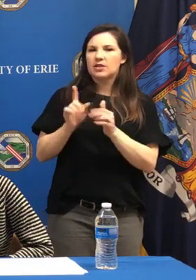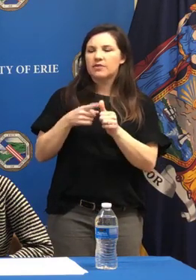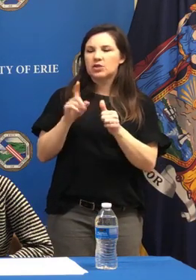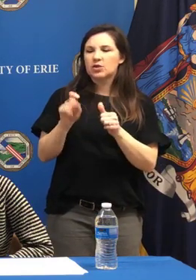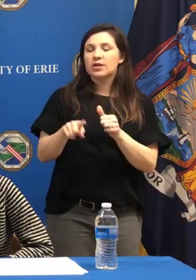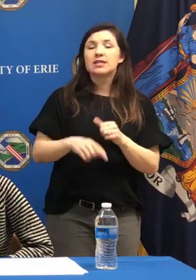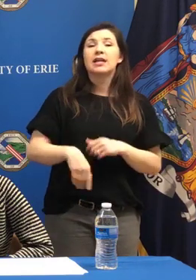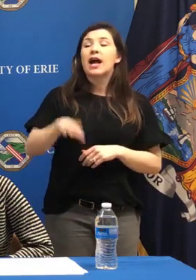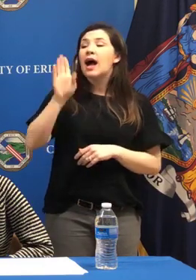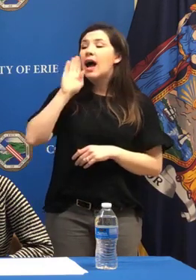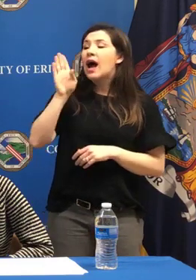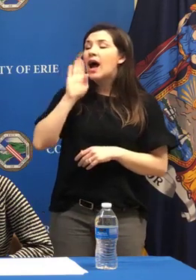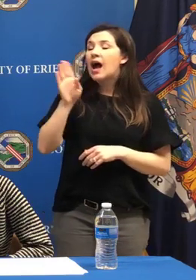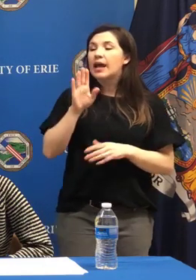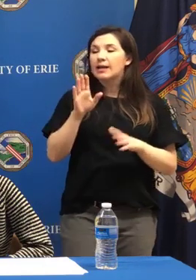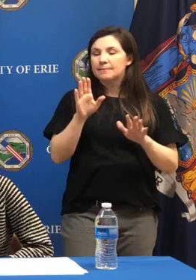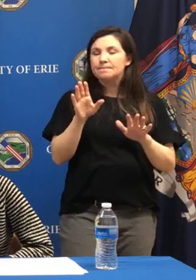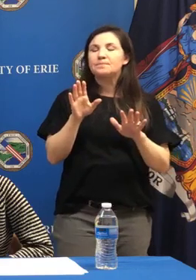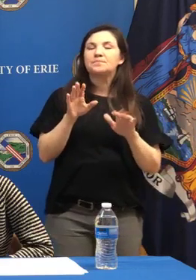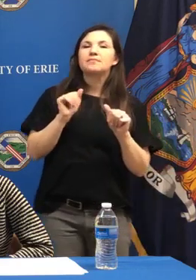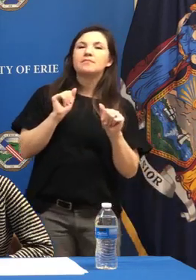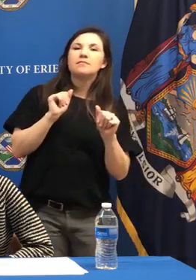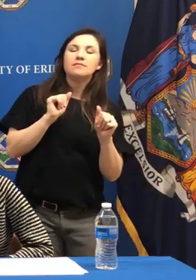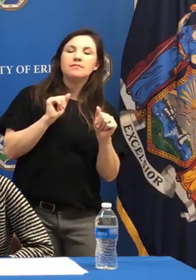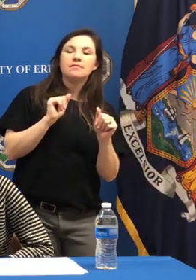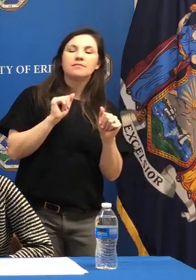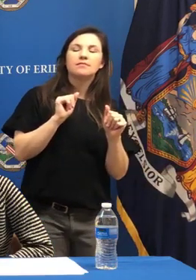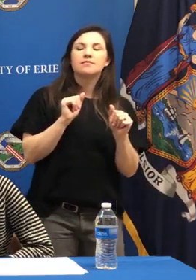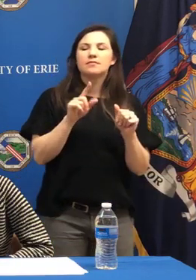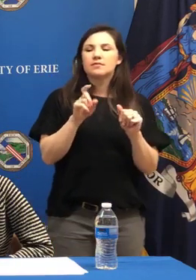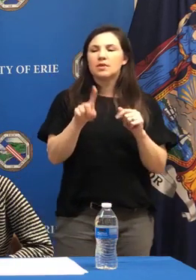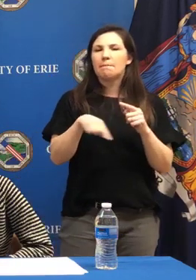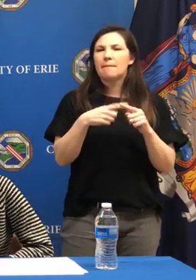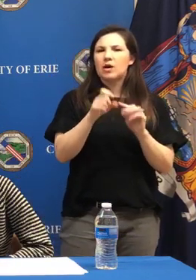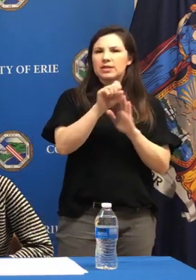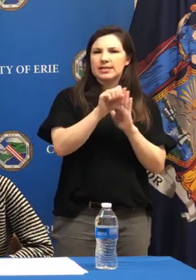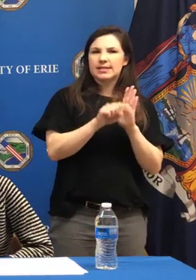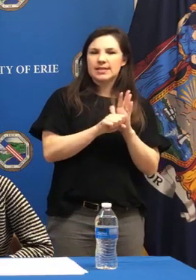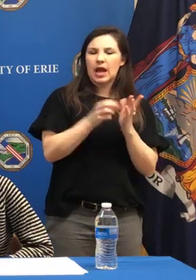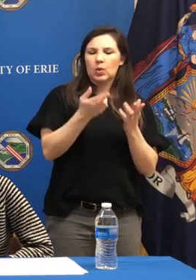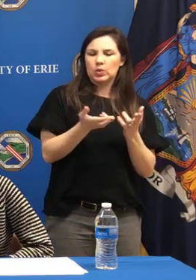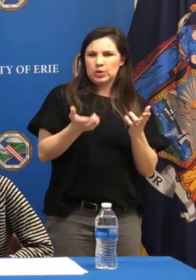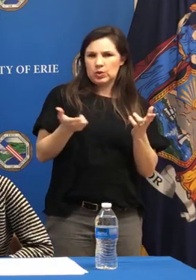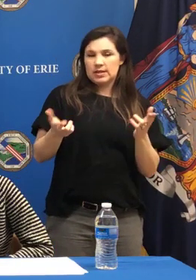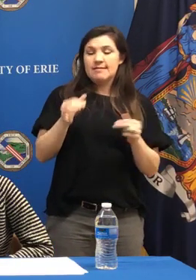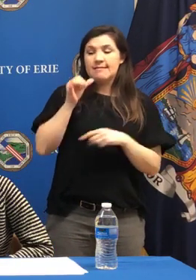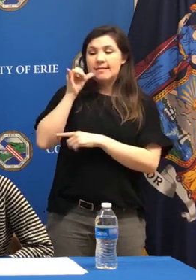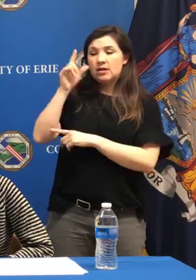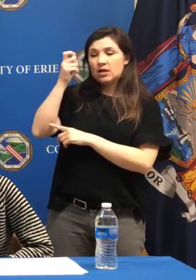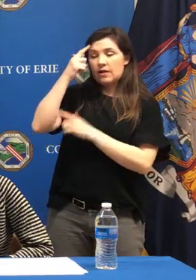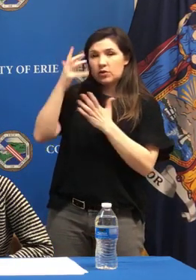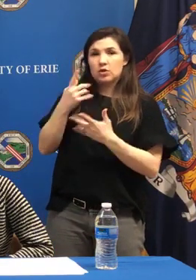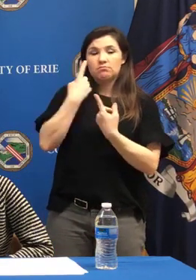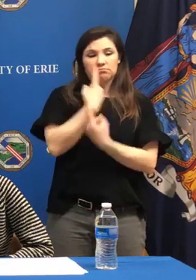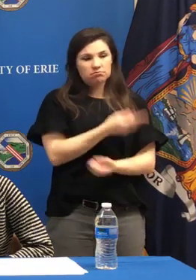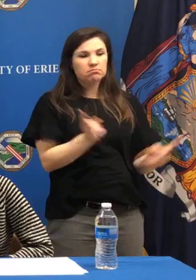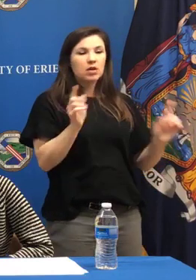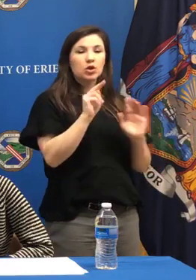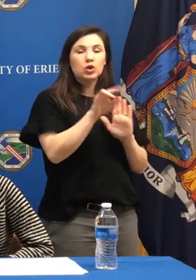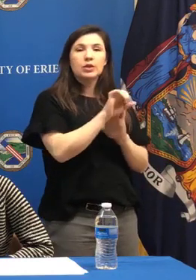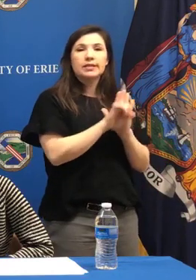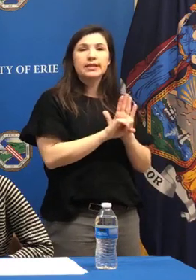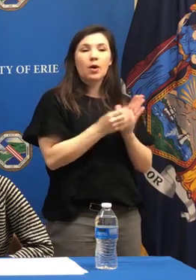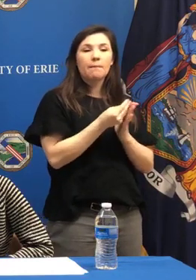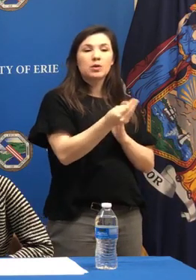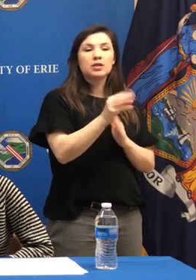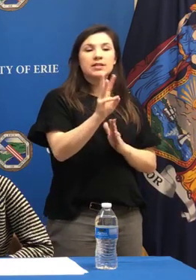Hi, Dr. Burstein. Mr. Poloncarz, my question is regards to state resources. Yesterday, the governor announced that New York State would be purchasing